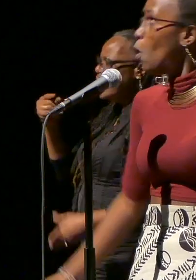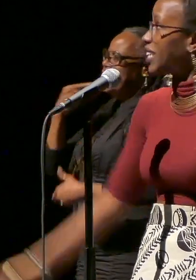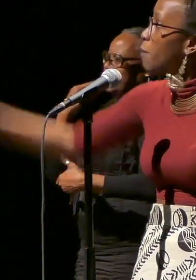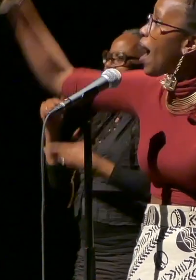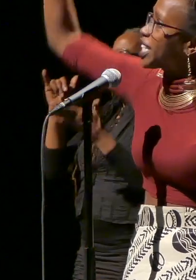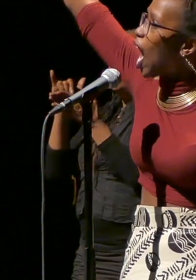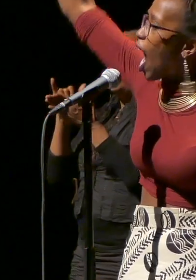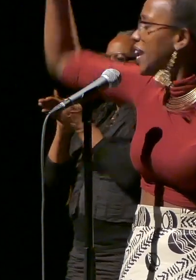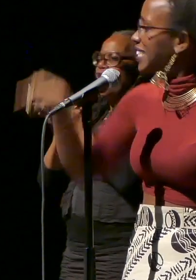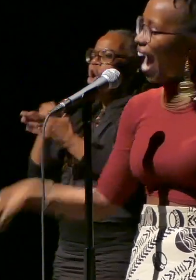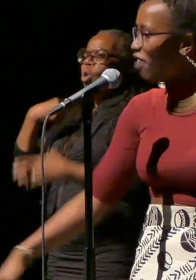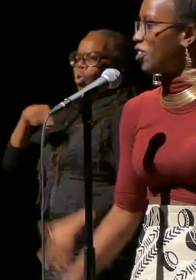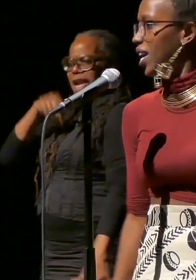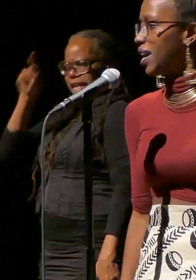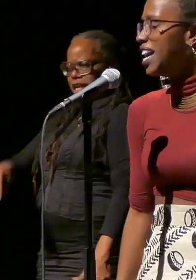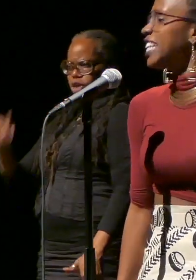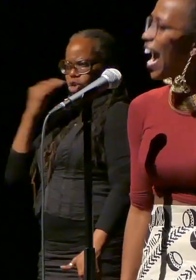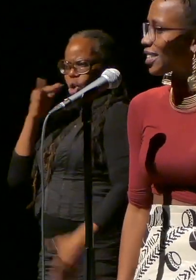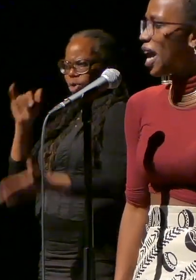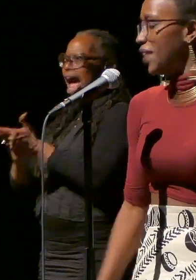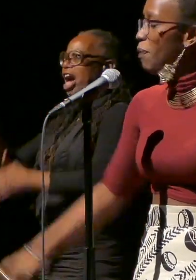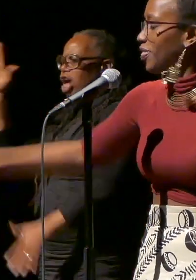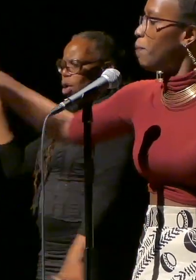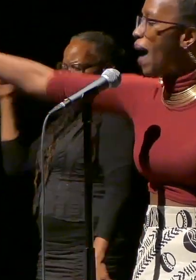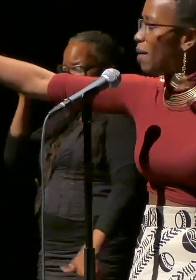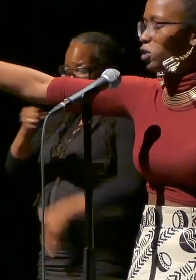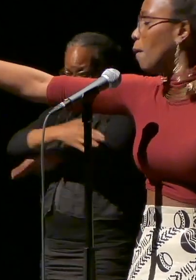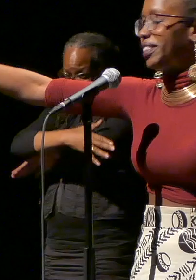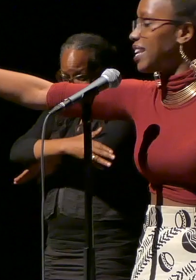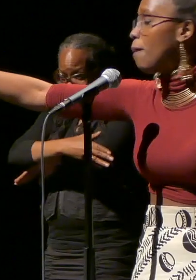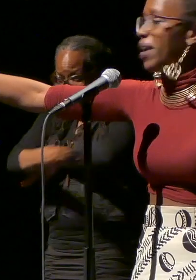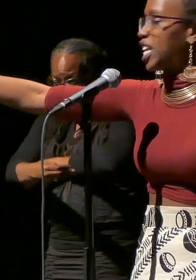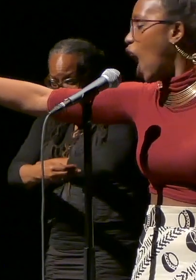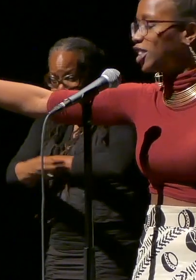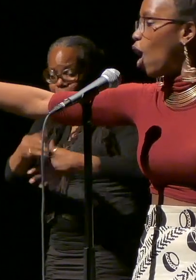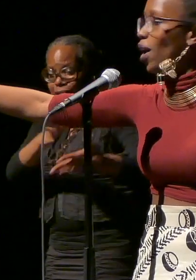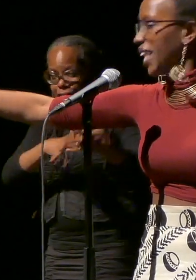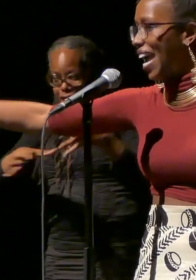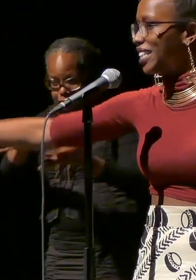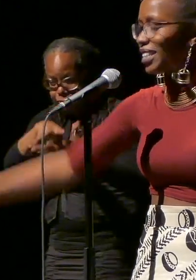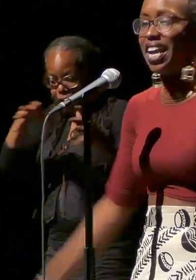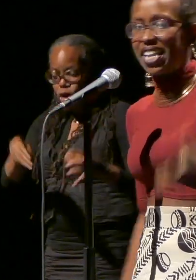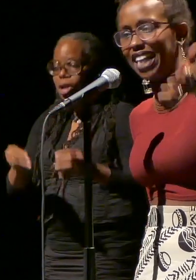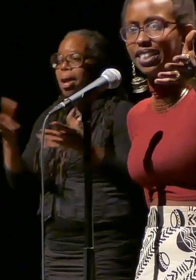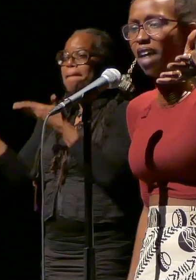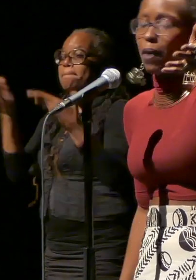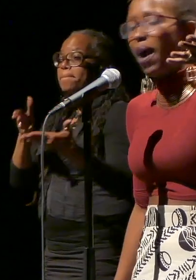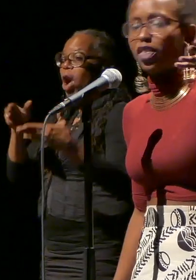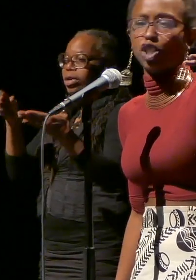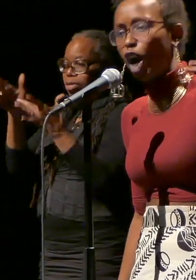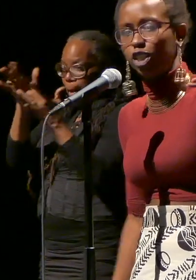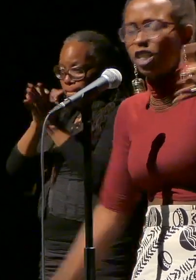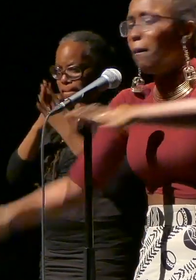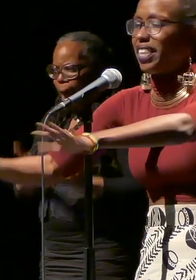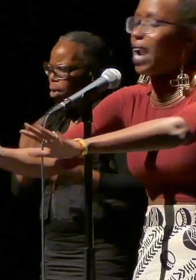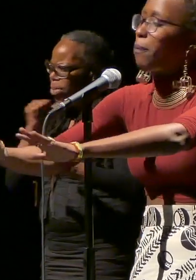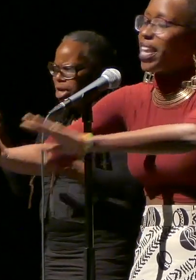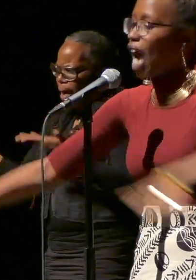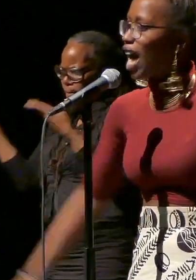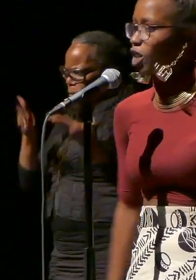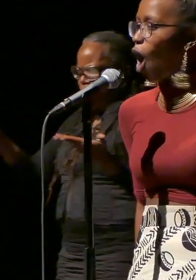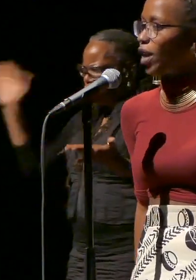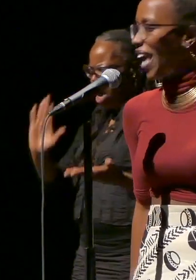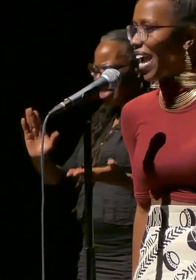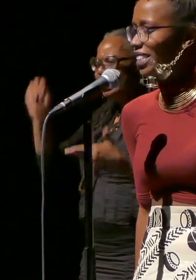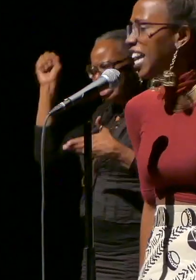ever told was that it brought God to Africa. Yes, they brought their Bibles, but they did not bring God to our lands. Yes, they brought their churches, but they did not